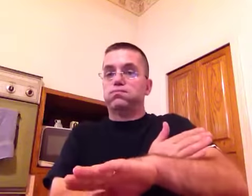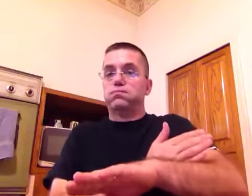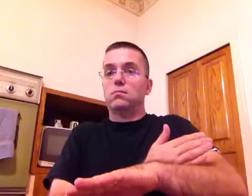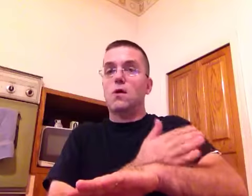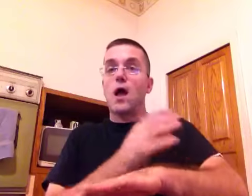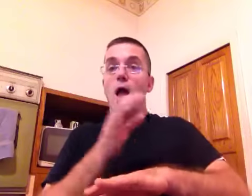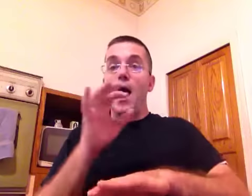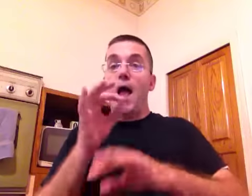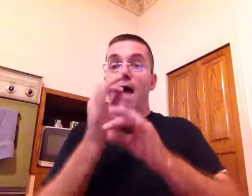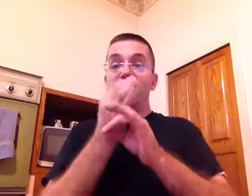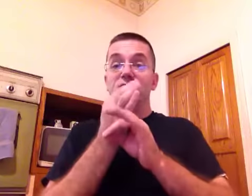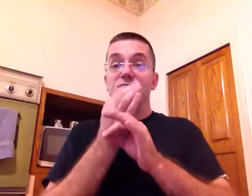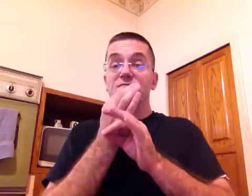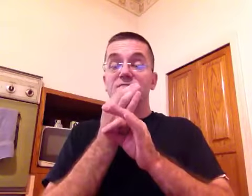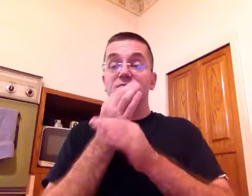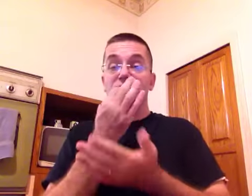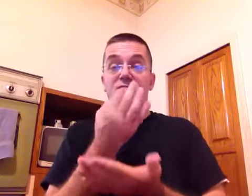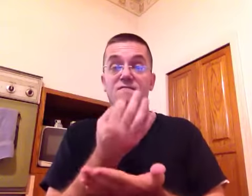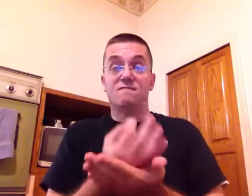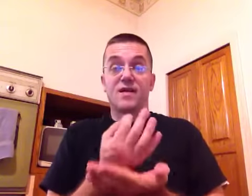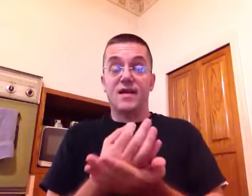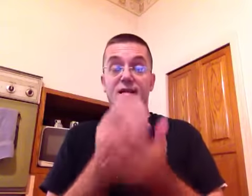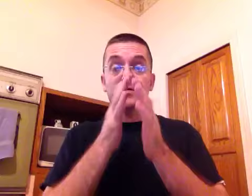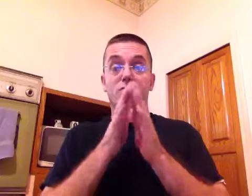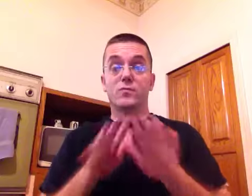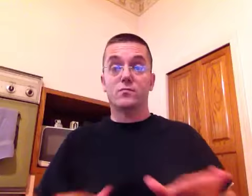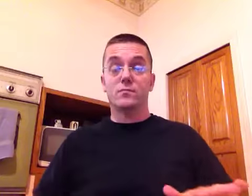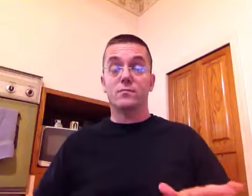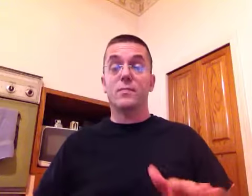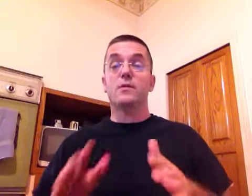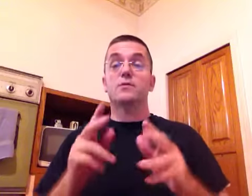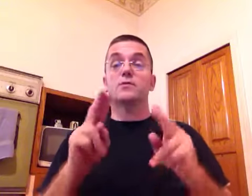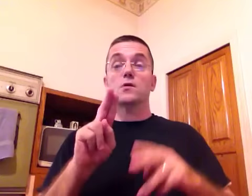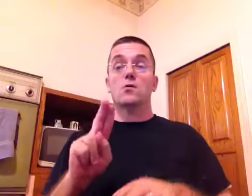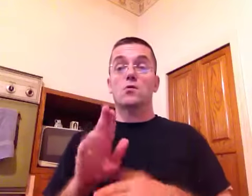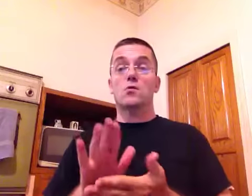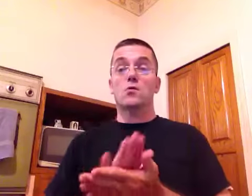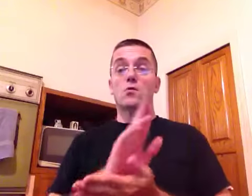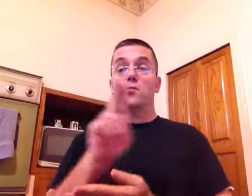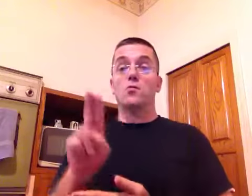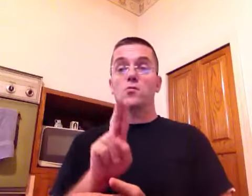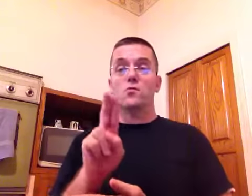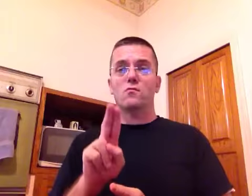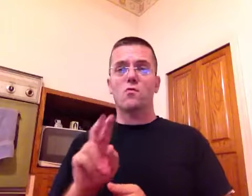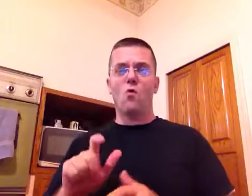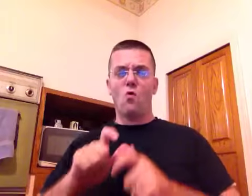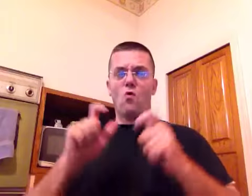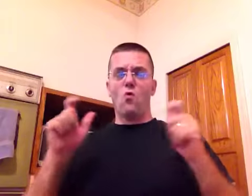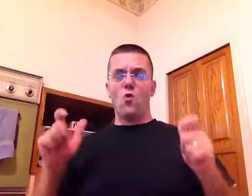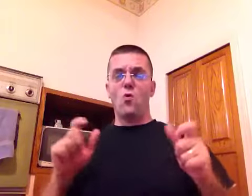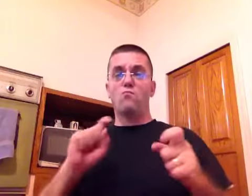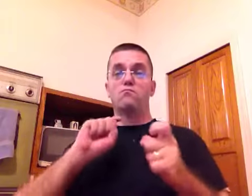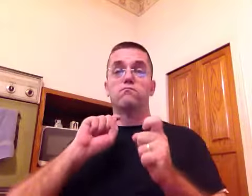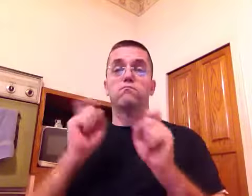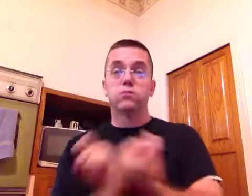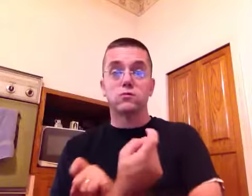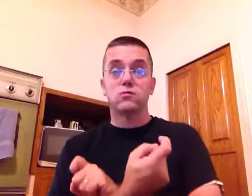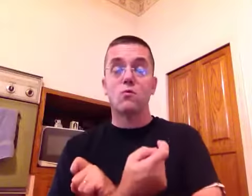Peace University. That's right. Huge. We've redone all the videos. We spent almost $1